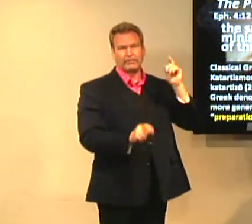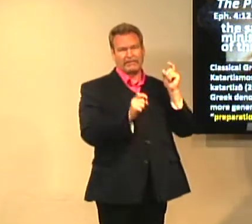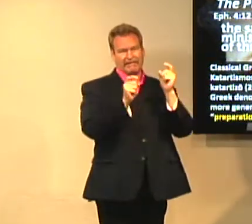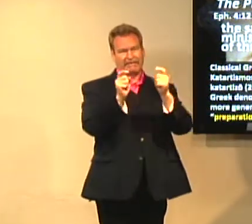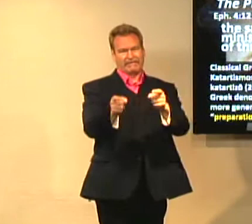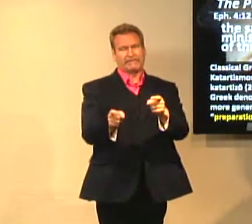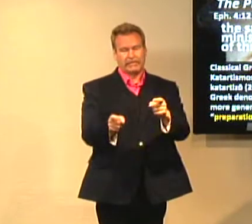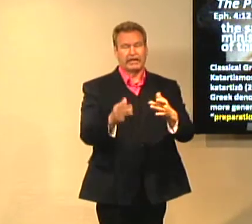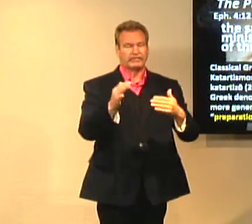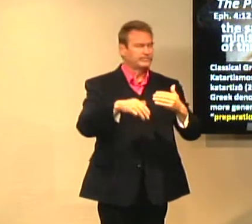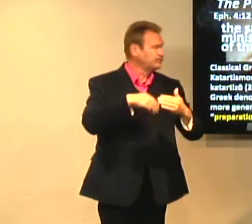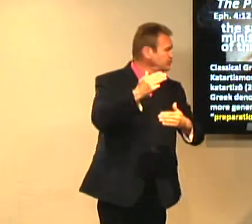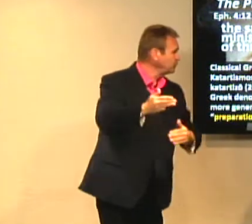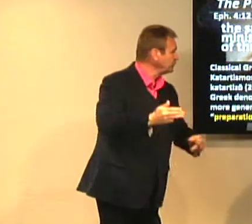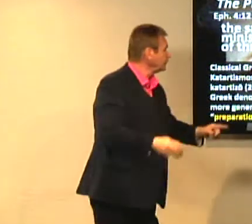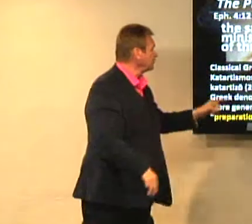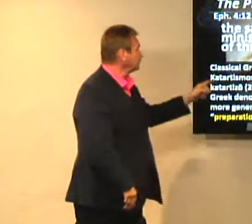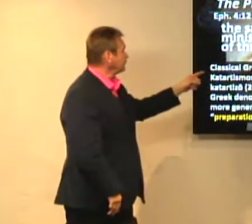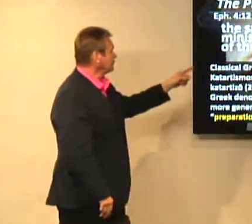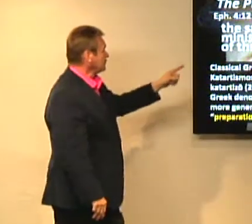Those who are a child of God, God gives us the gifts.